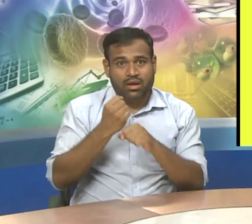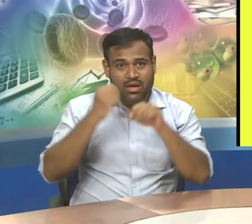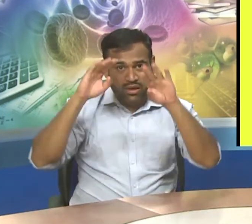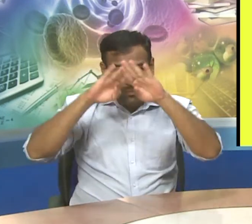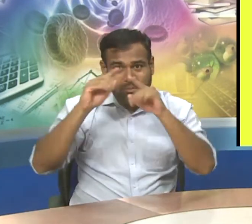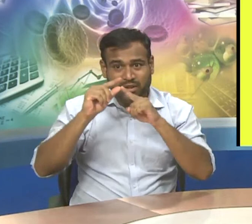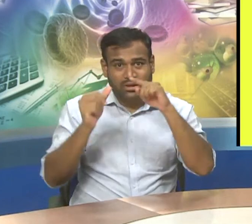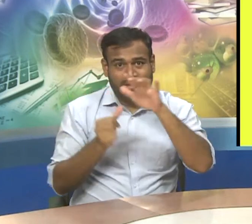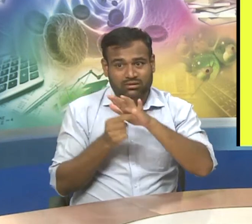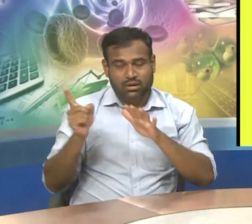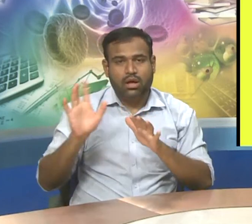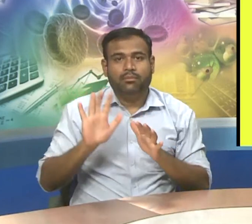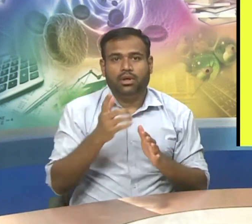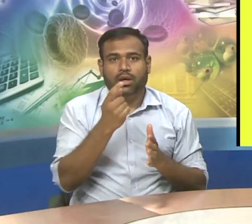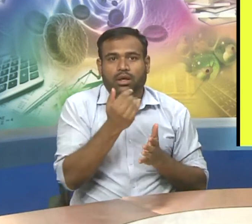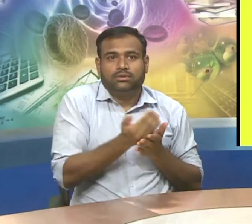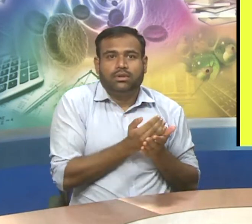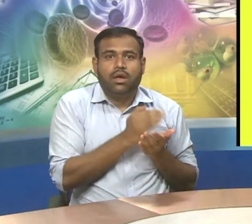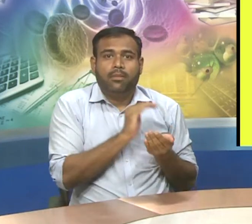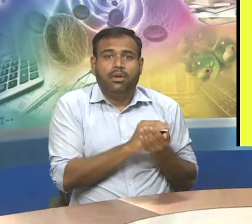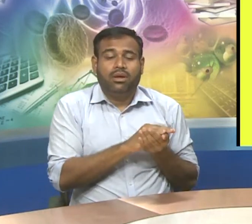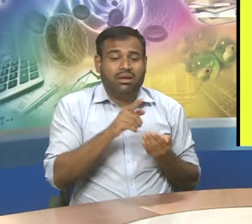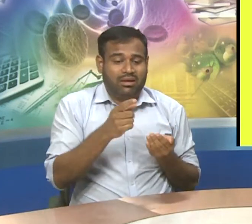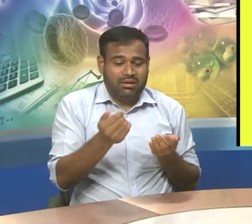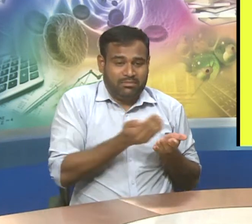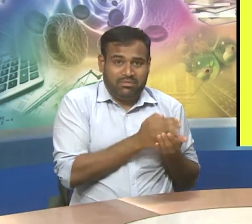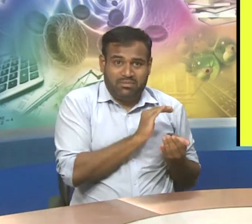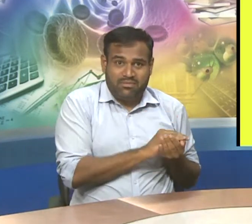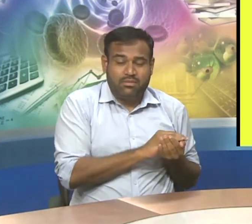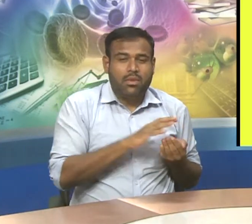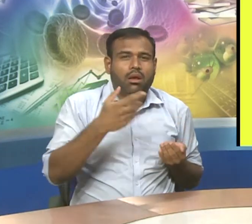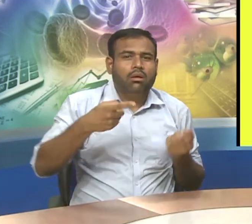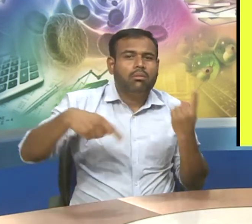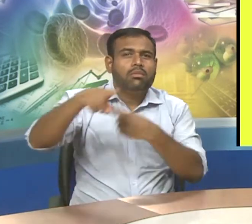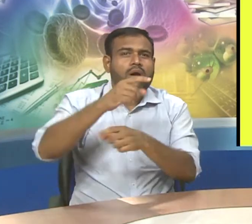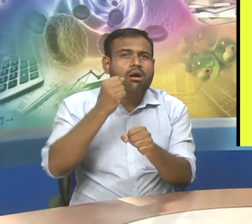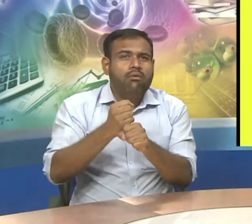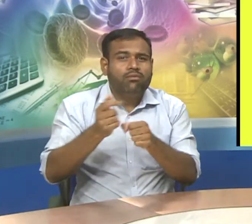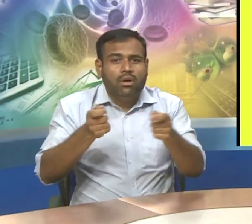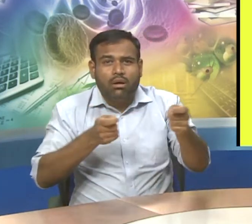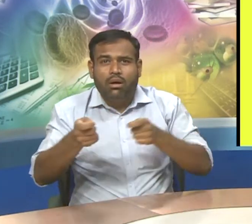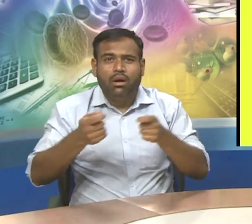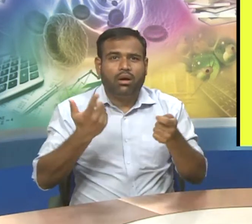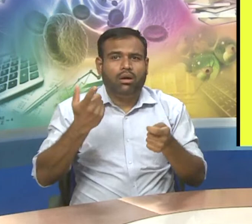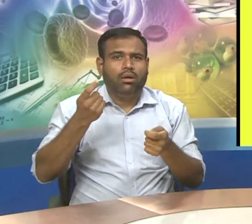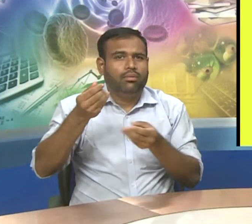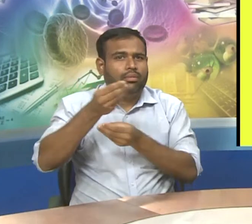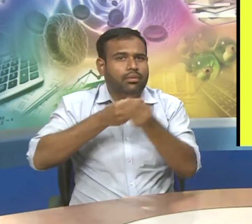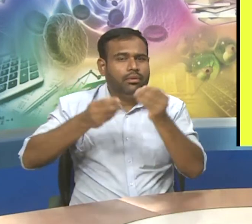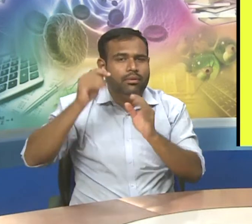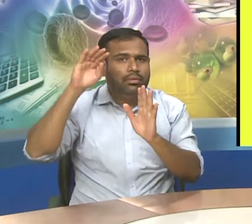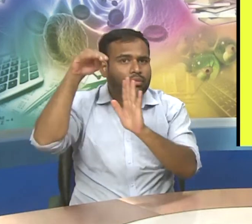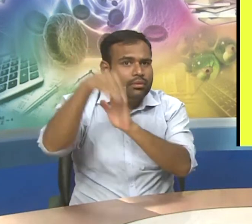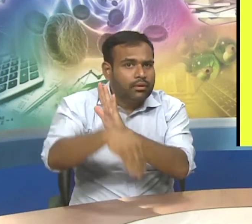It is a reserve of money set aside to cover possible unforeseen future